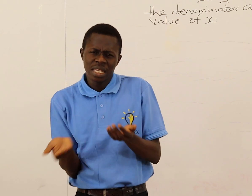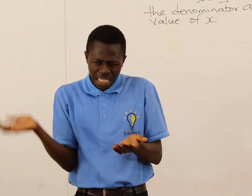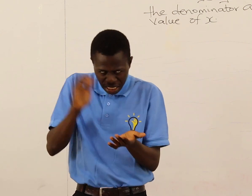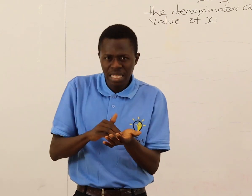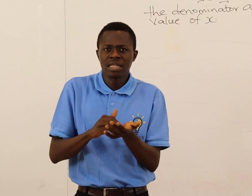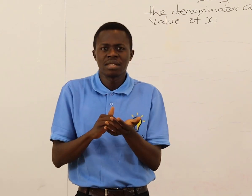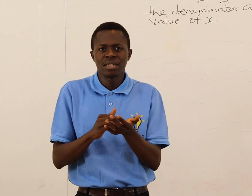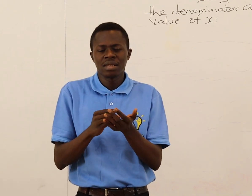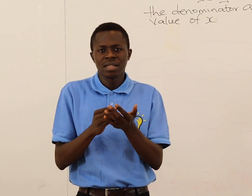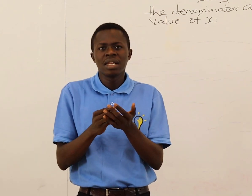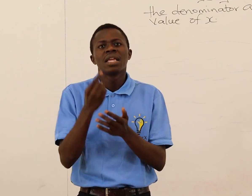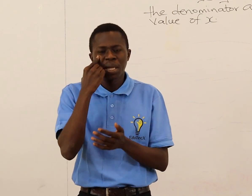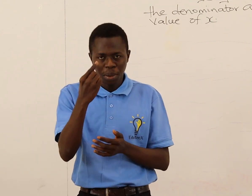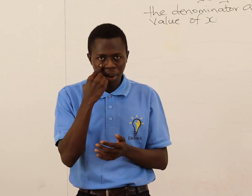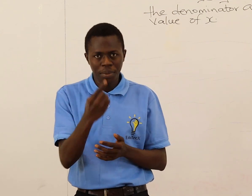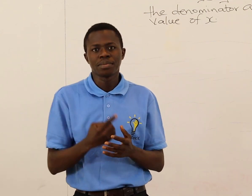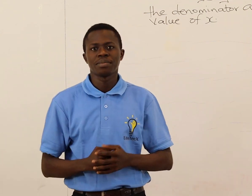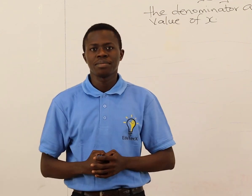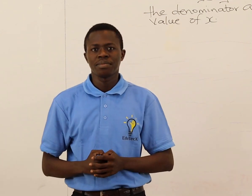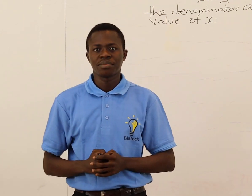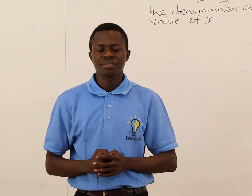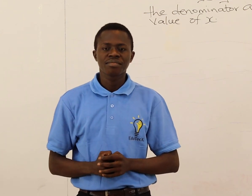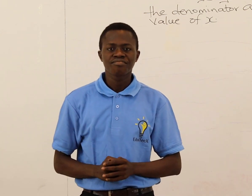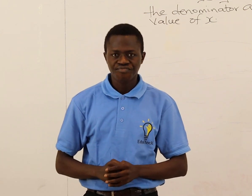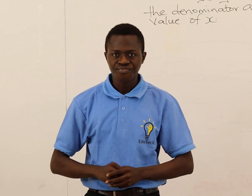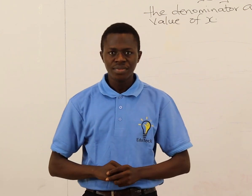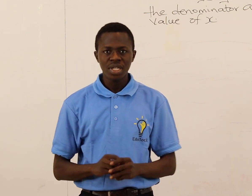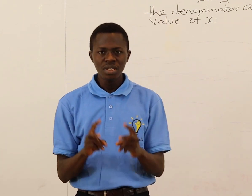So we want to see how it's done again.